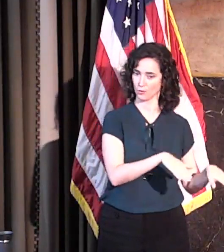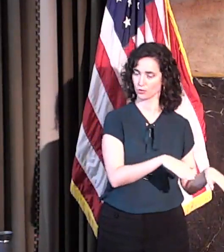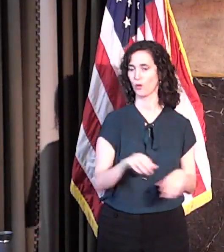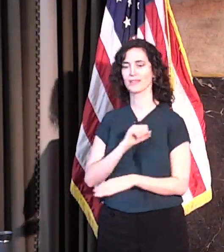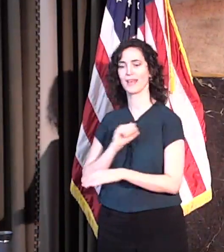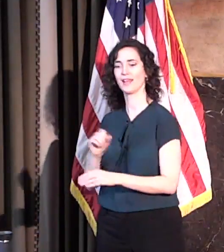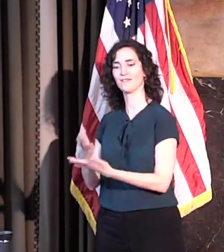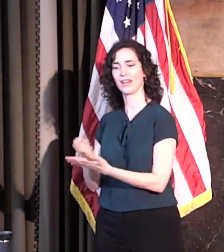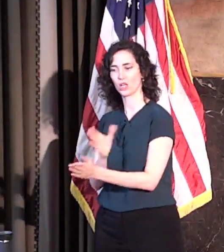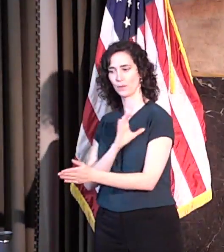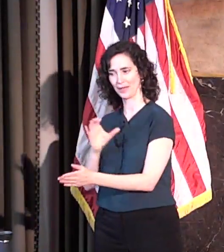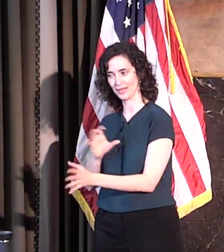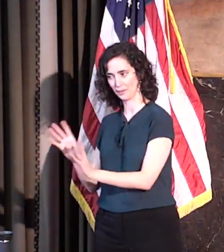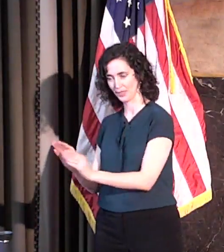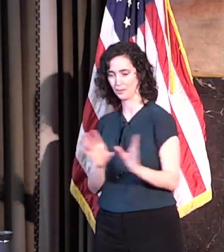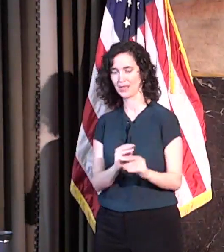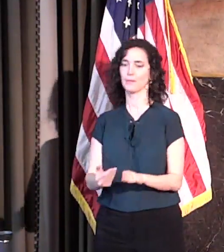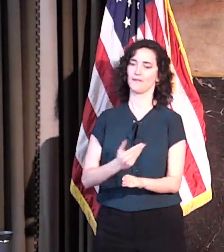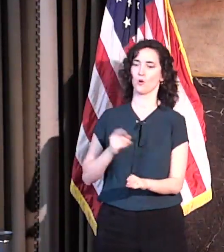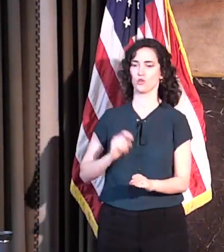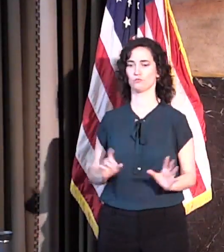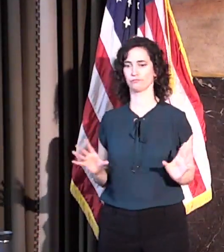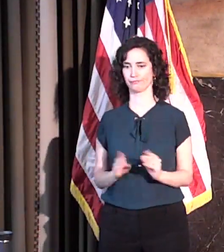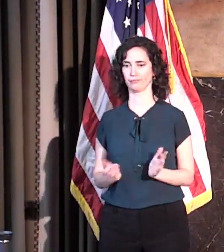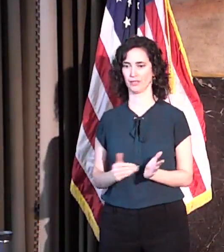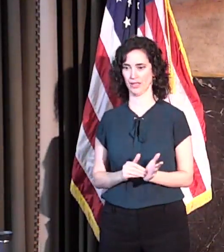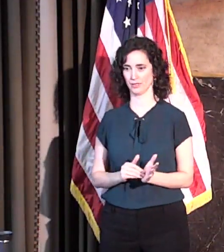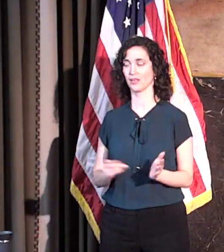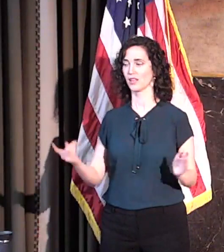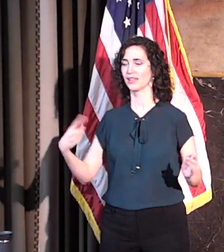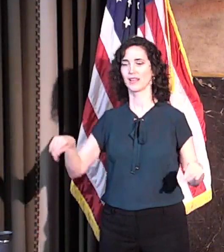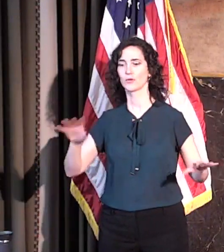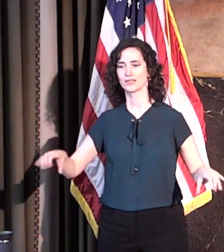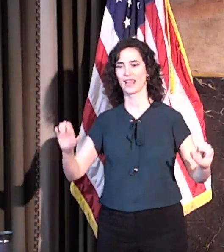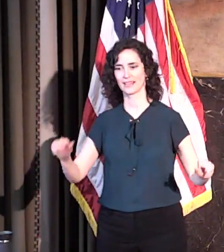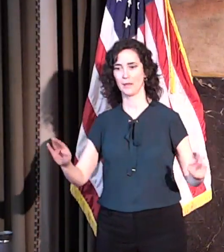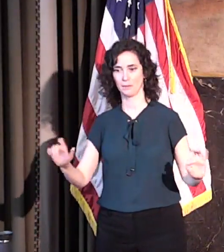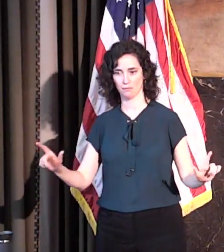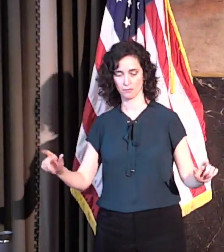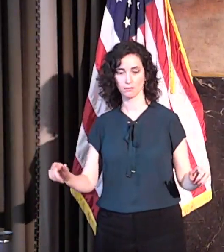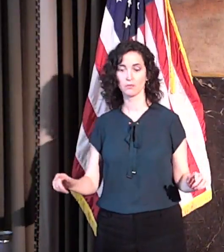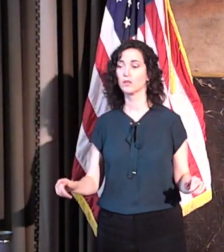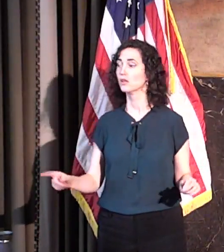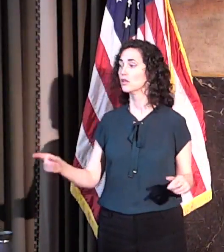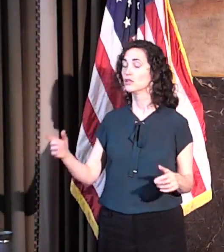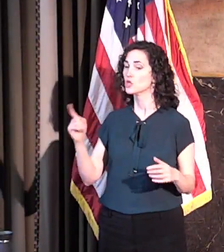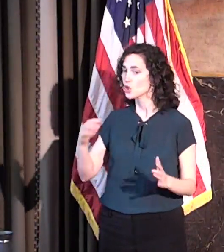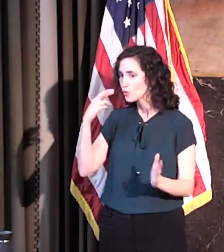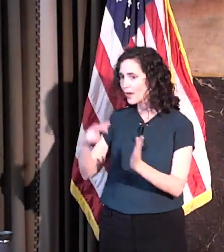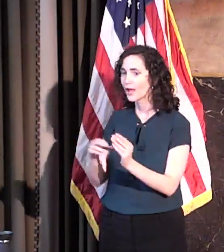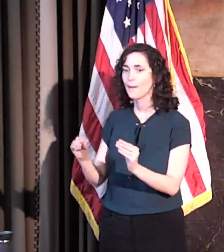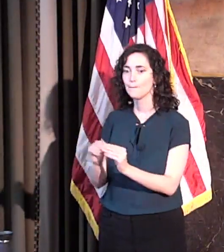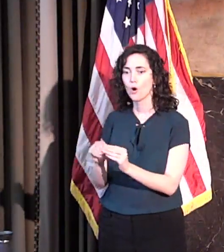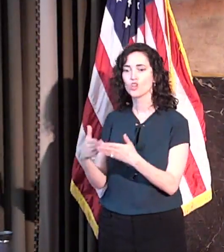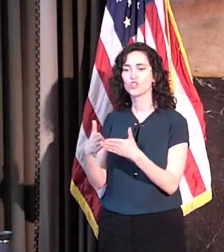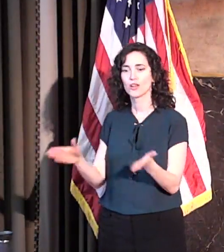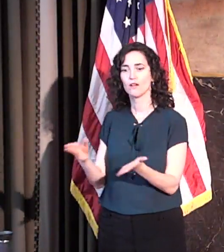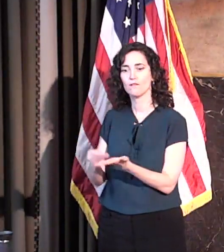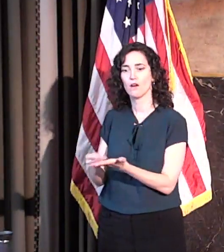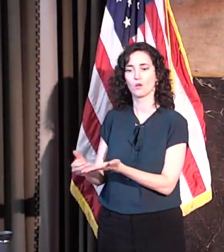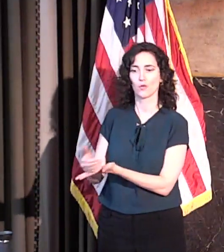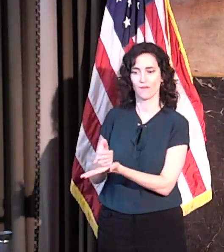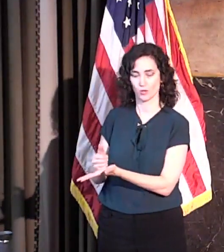the appropriations bill. I think there's a chance they will recognize more general fund revenue. And if so, I